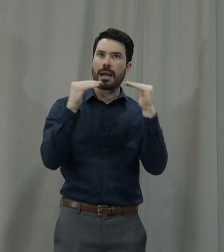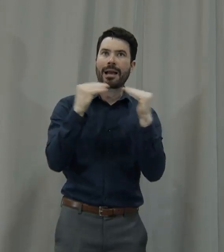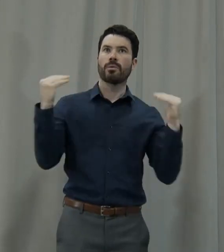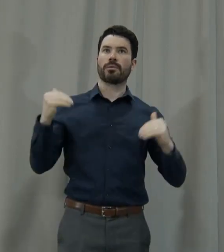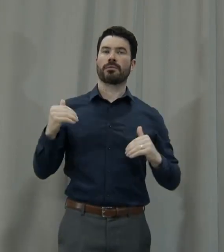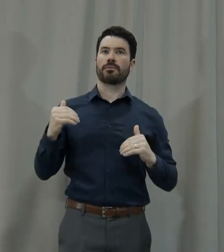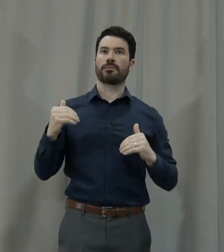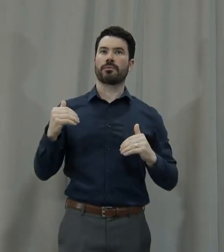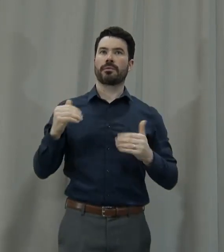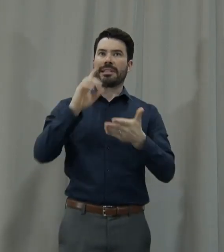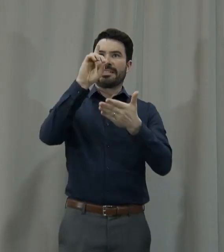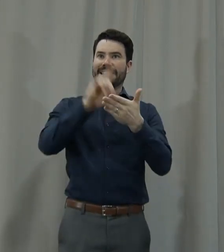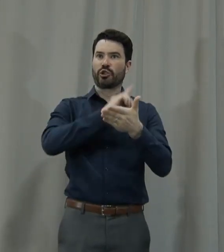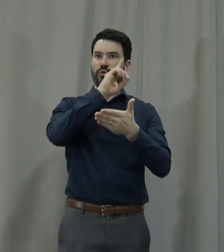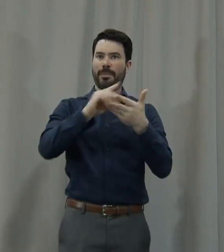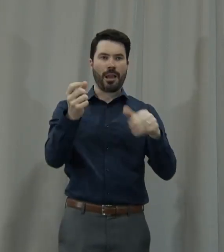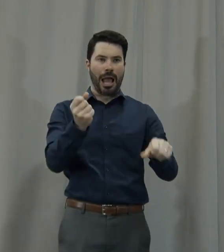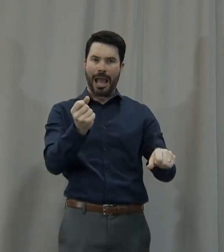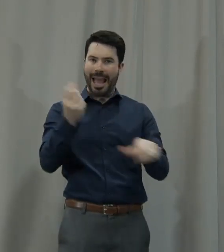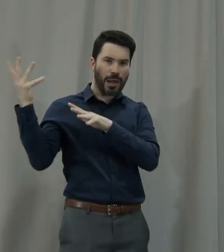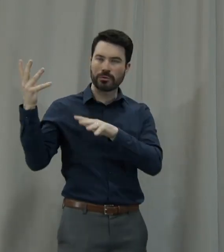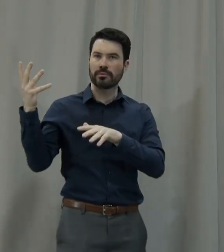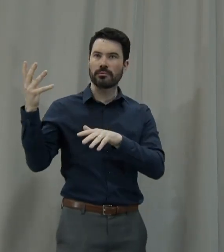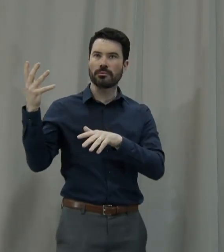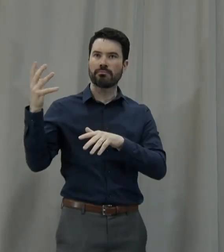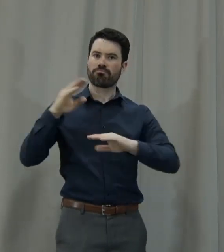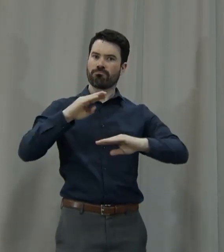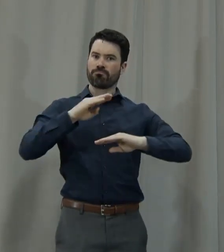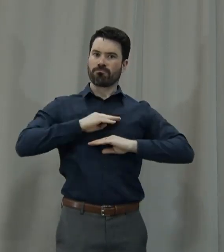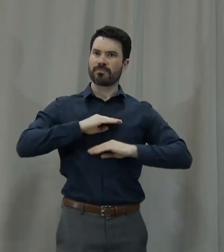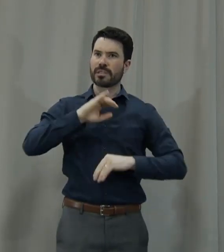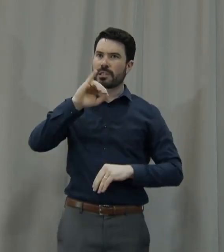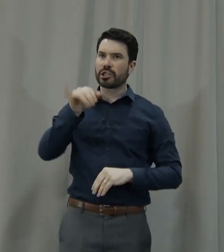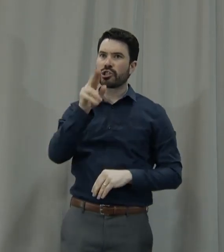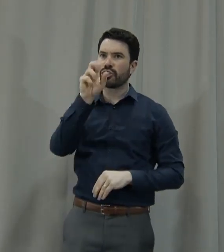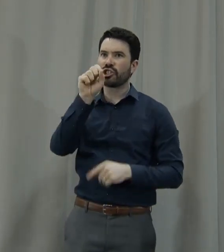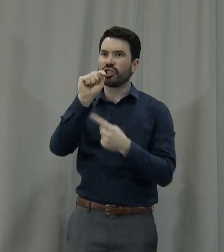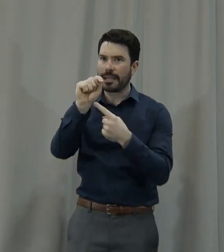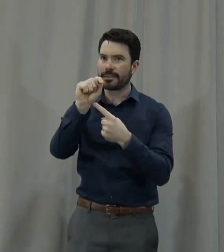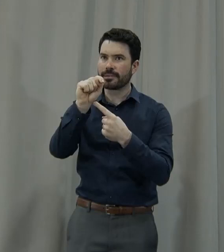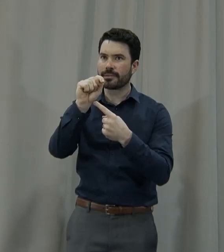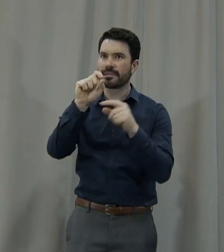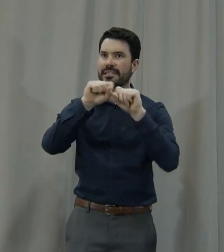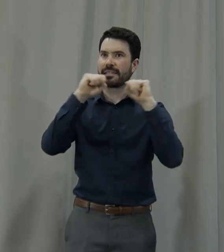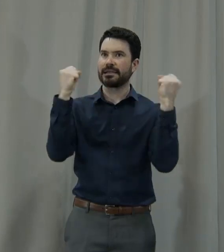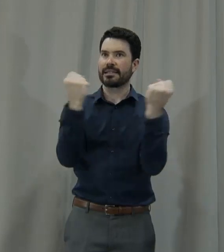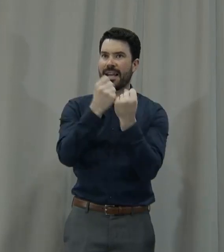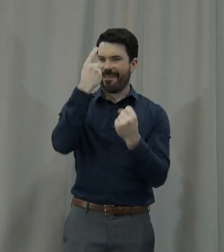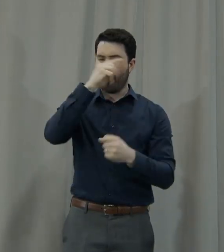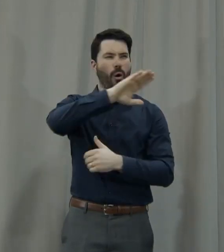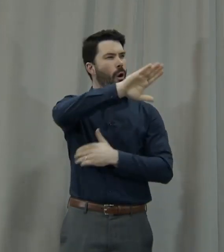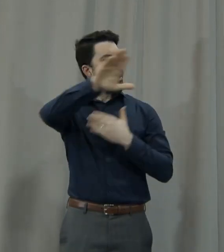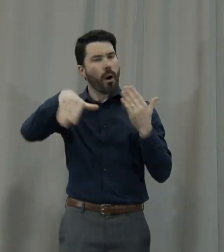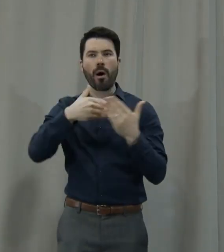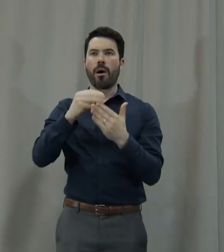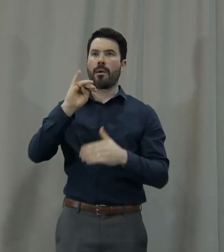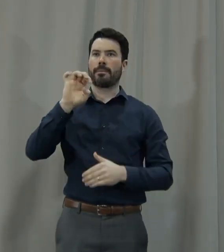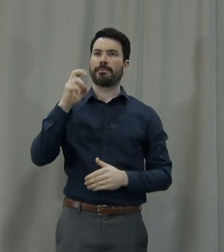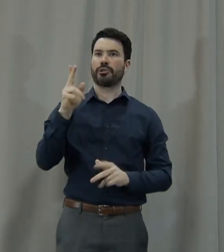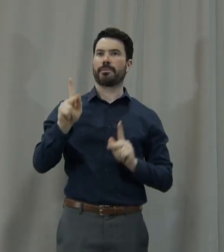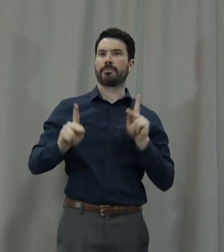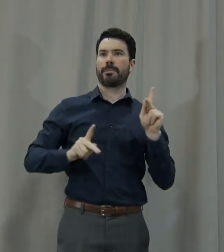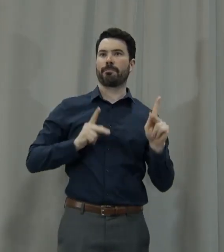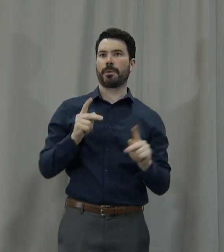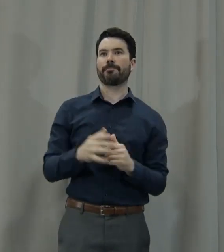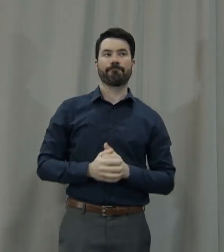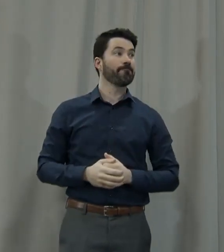discrimination-free, just society for every Michigan citizen. That is our goal today. If we can come